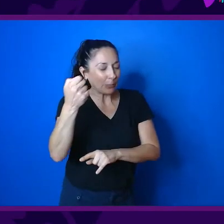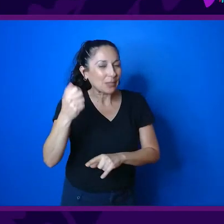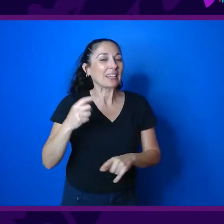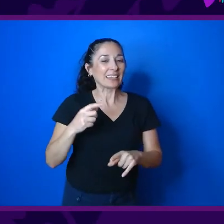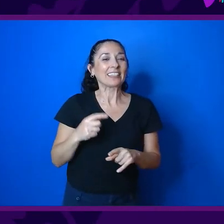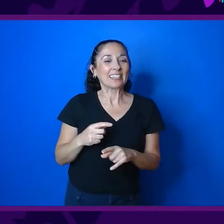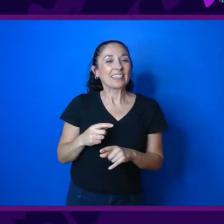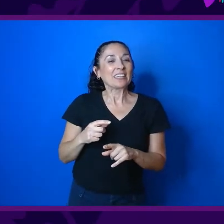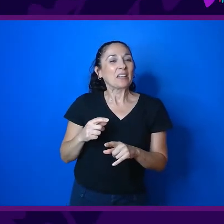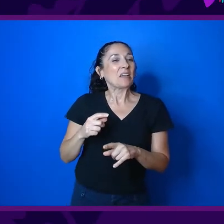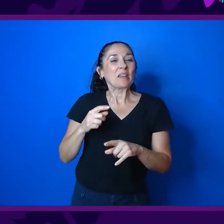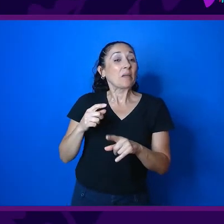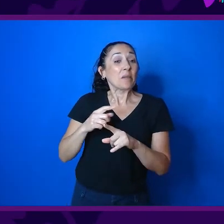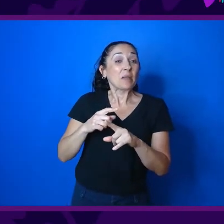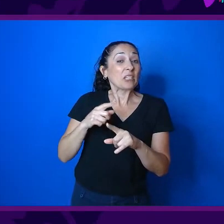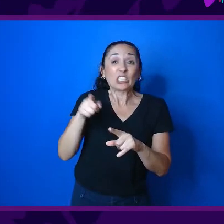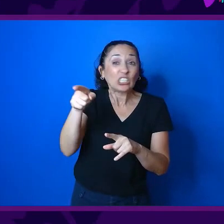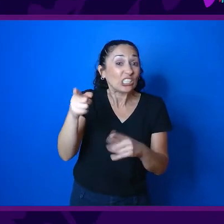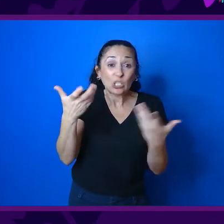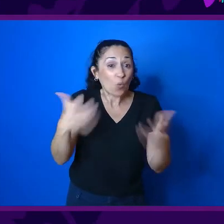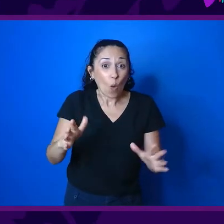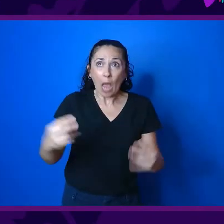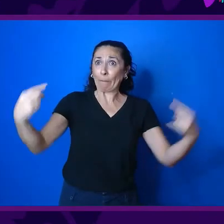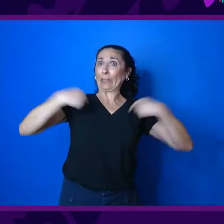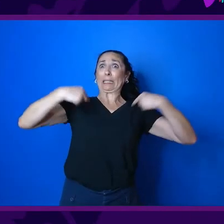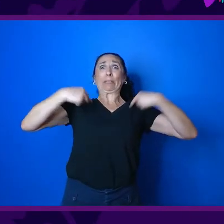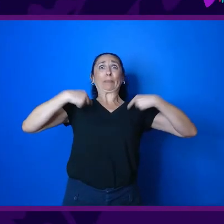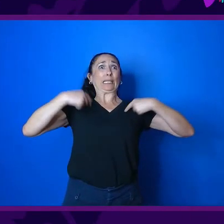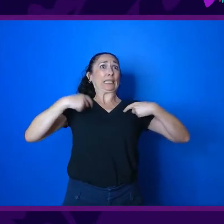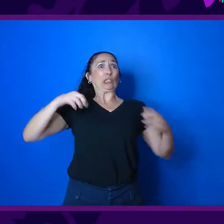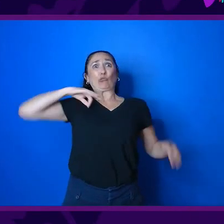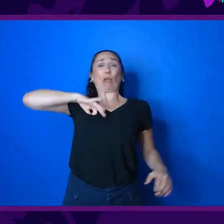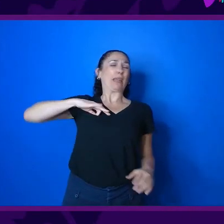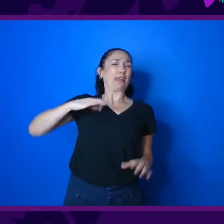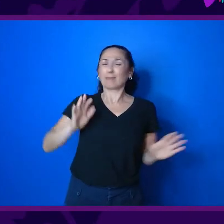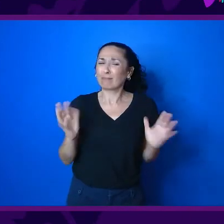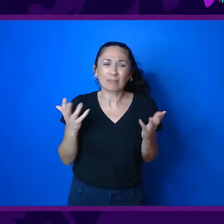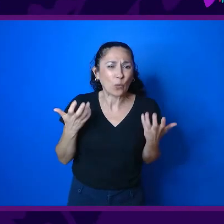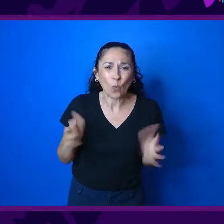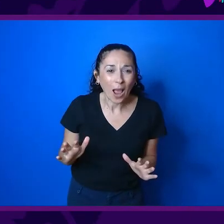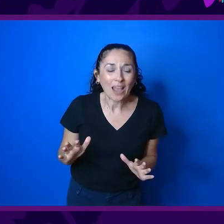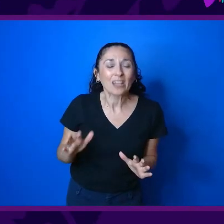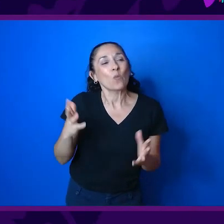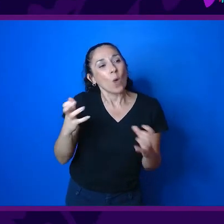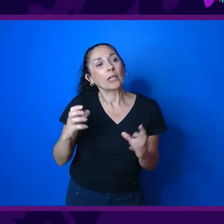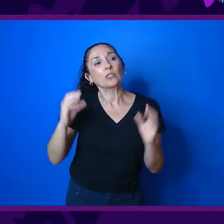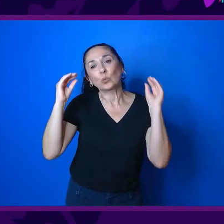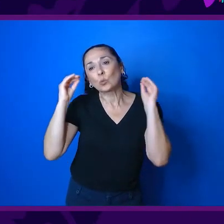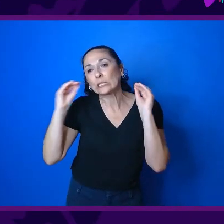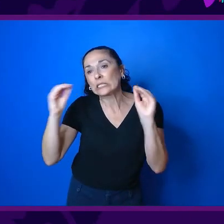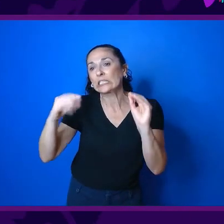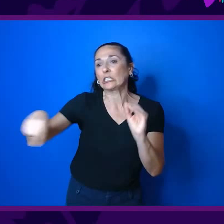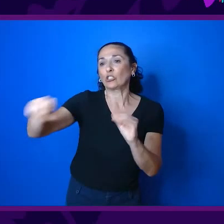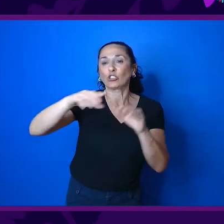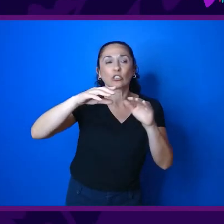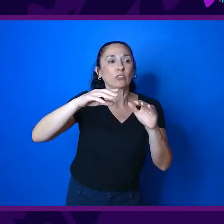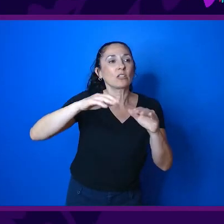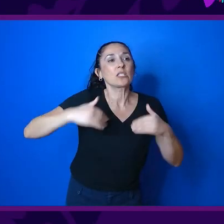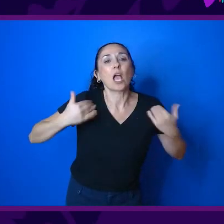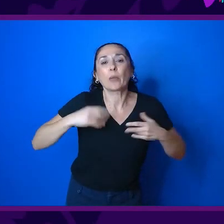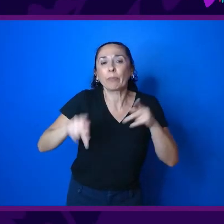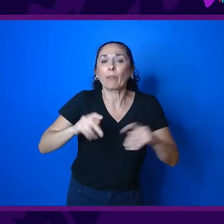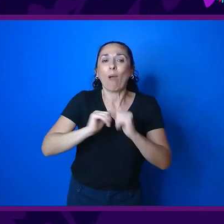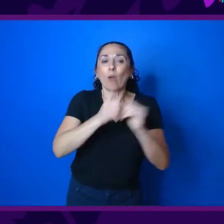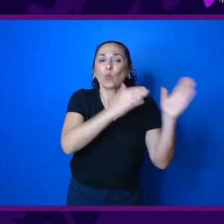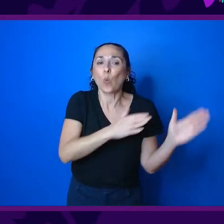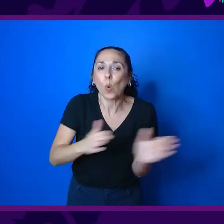she didn't want it to be about her. She really wanted the film to be, to teach young people how to organize. And I said,